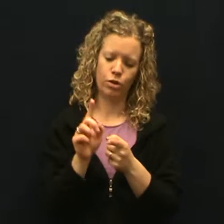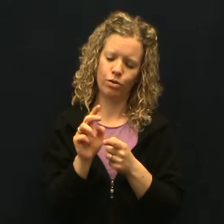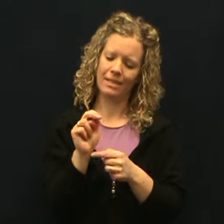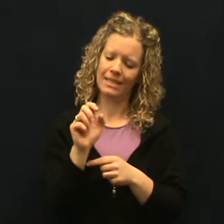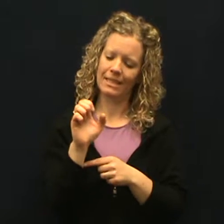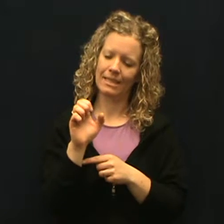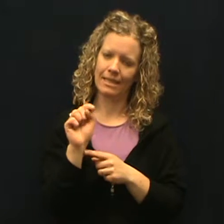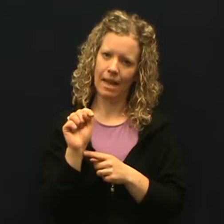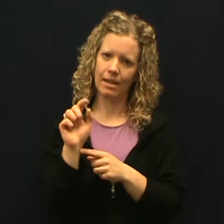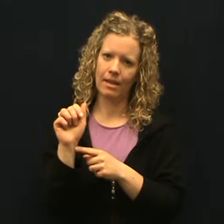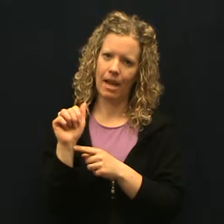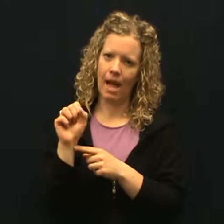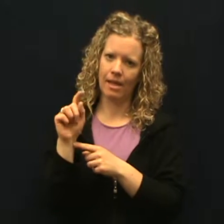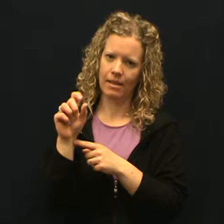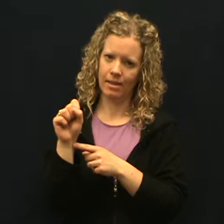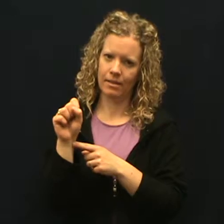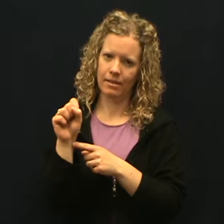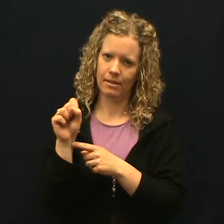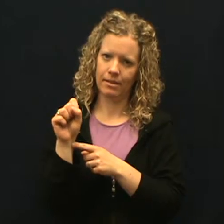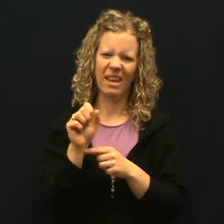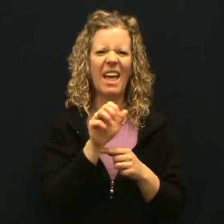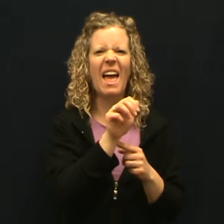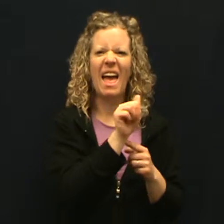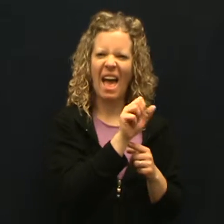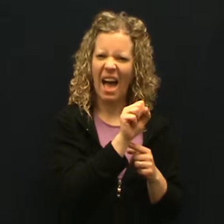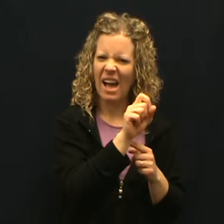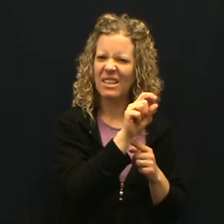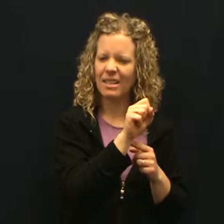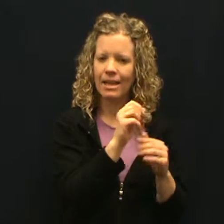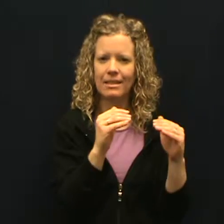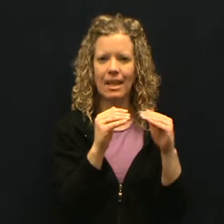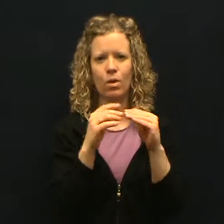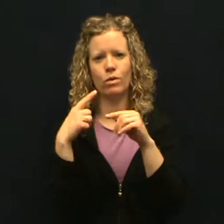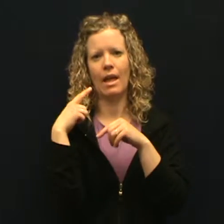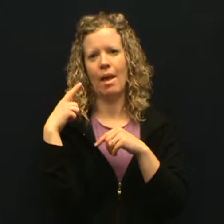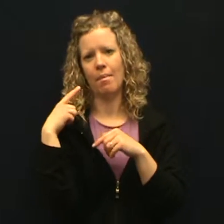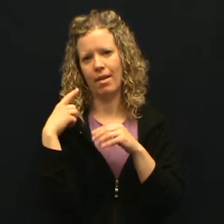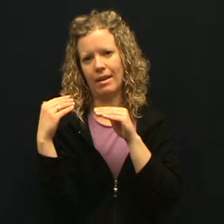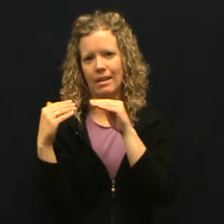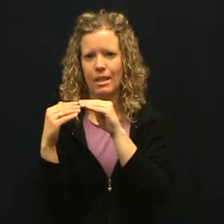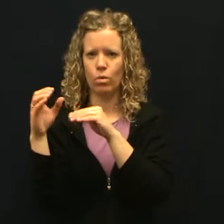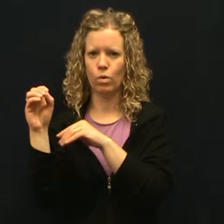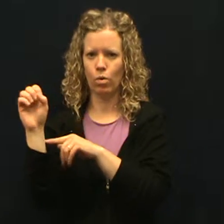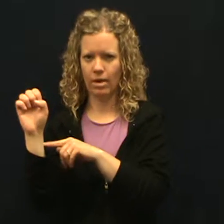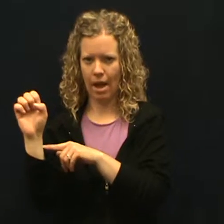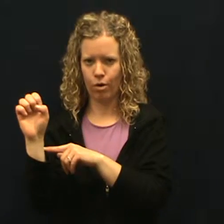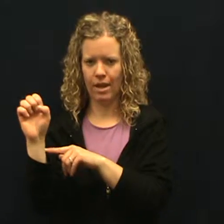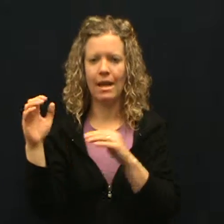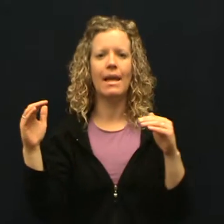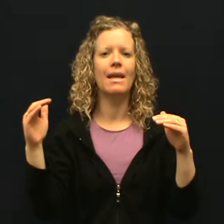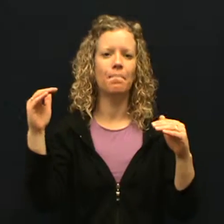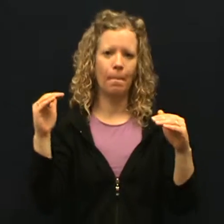so again, that assets equal liabilities plus owner's equity is in balance when we make that entry for